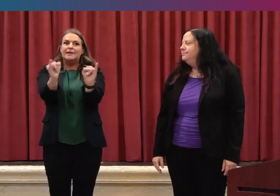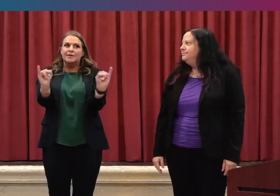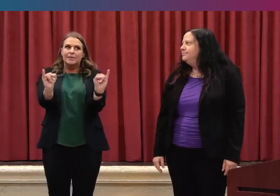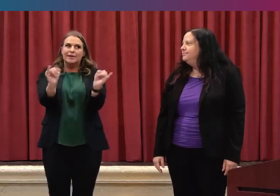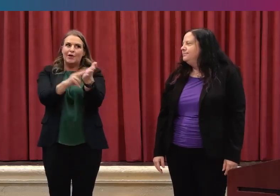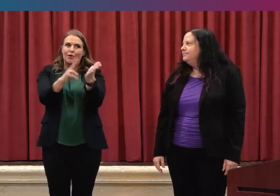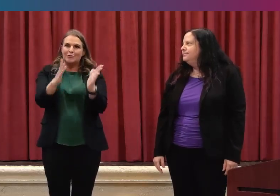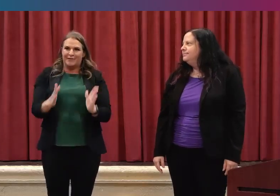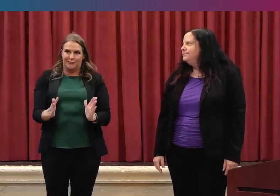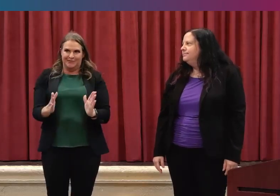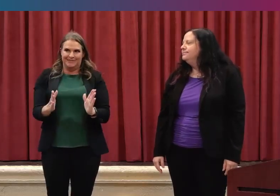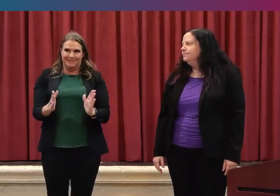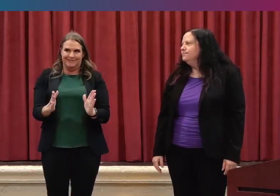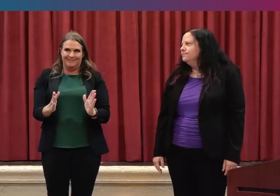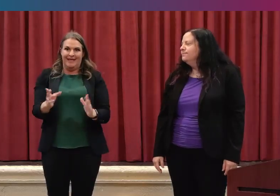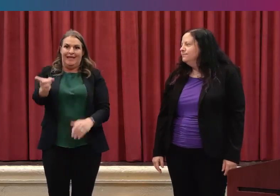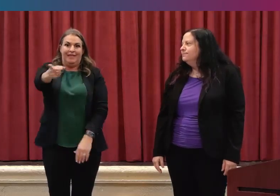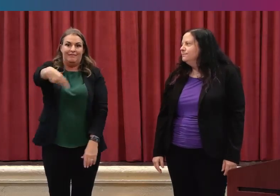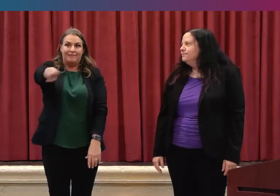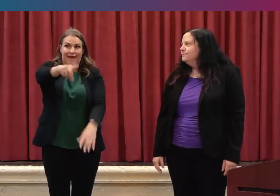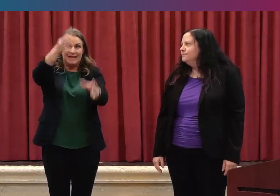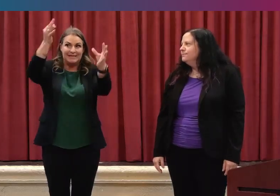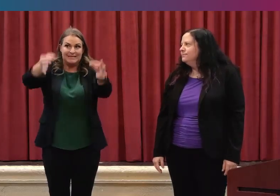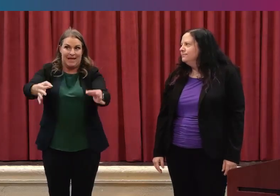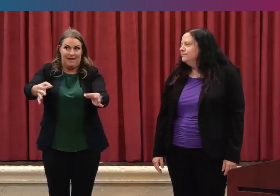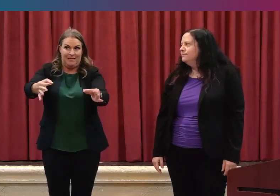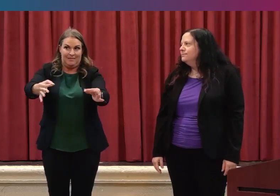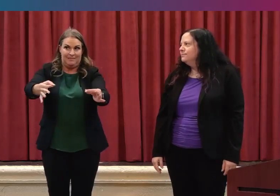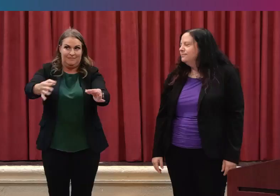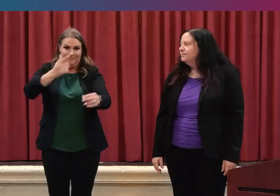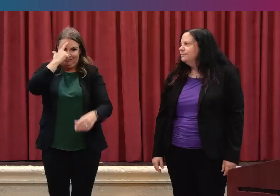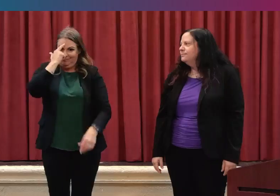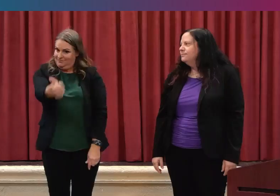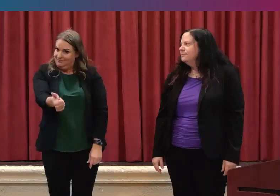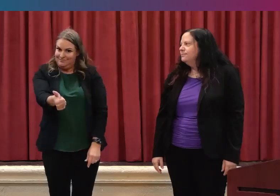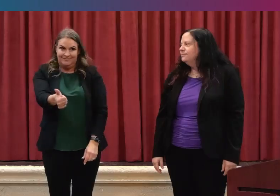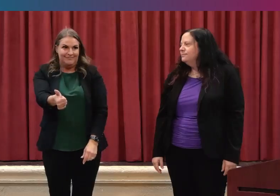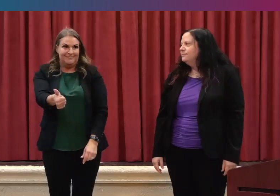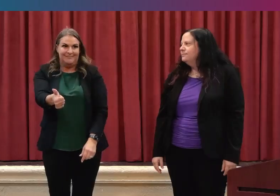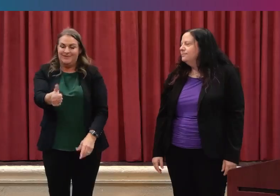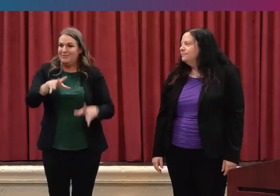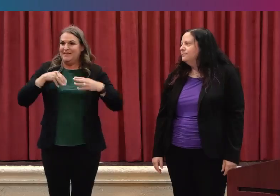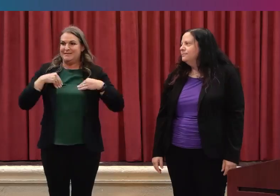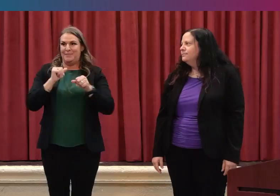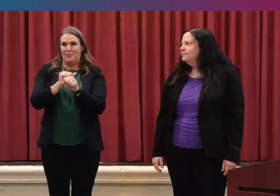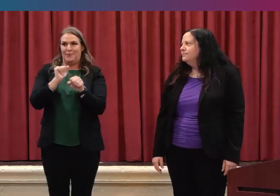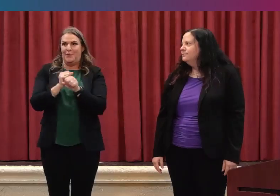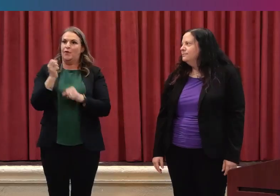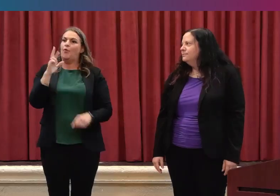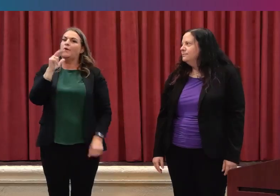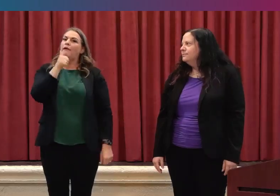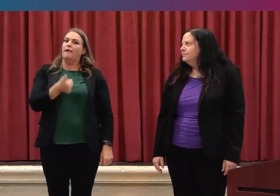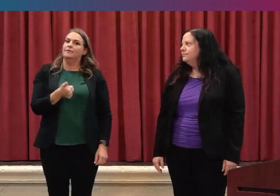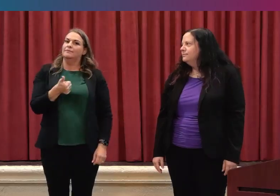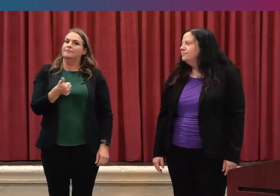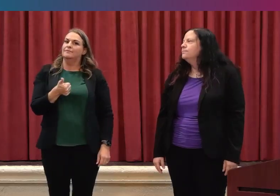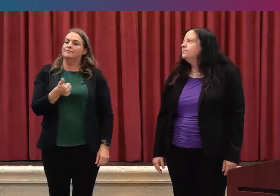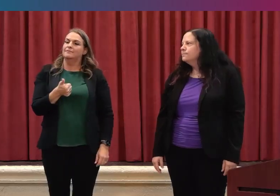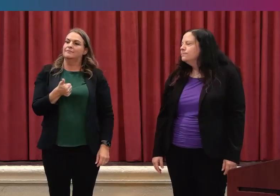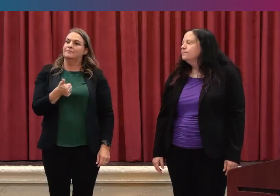So we partner with them. They're independent contractors. So they are the ones in charge of making the decision whether they accept that